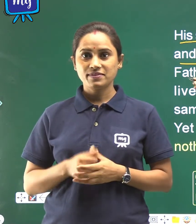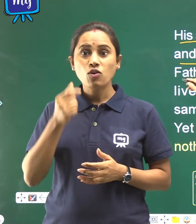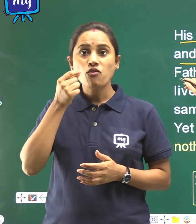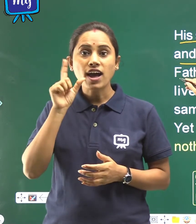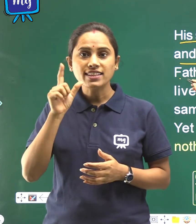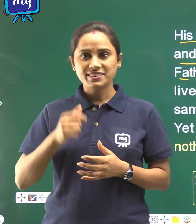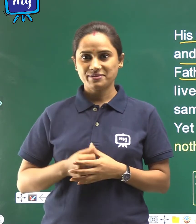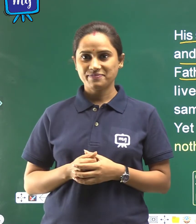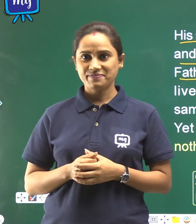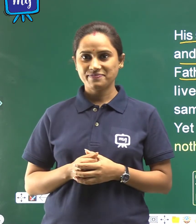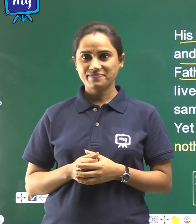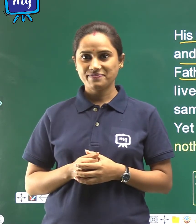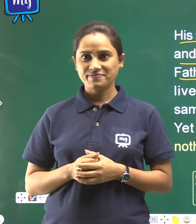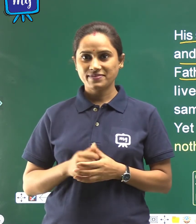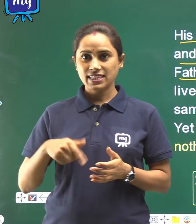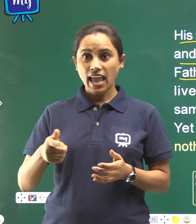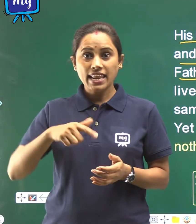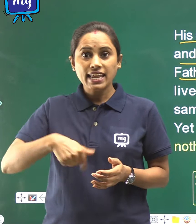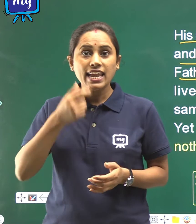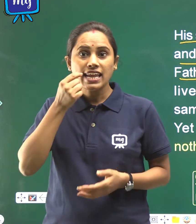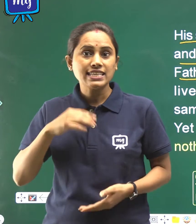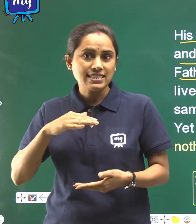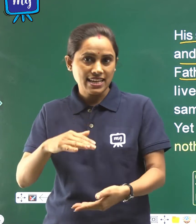Father and his son